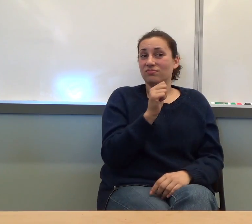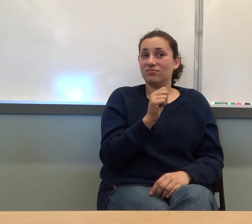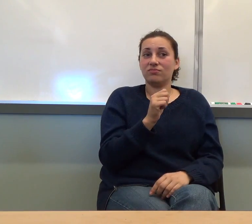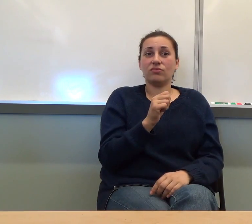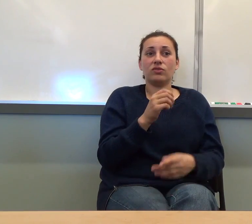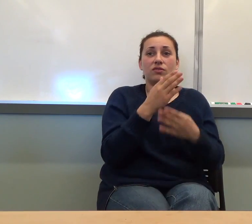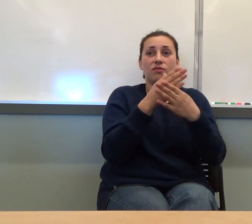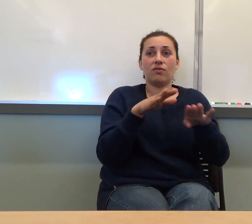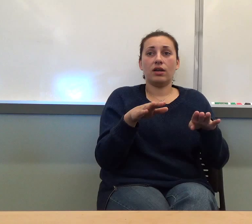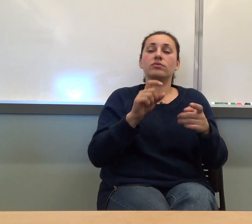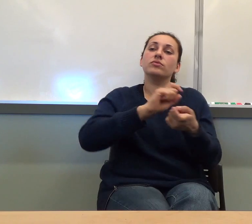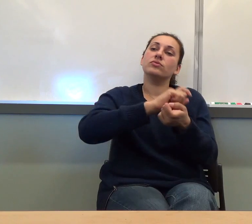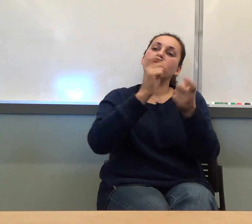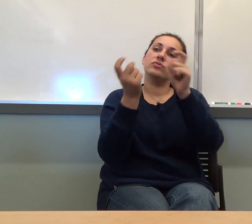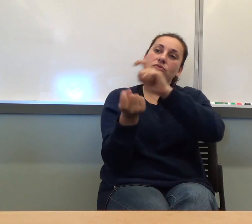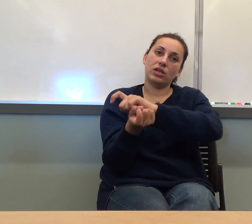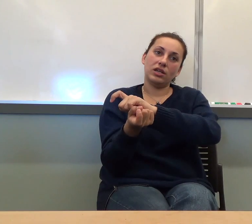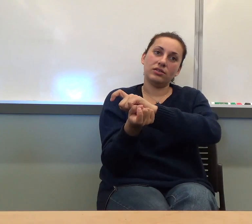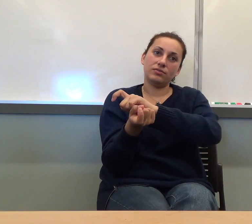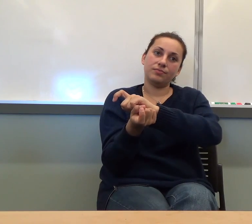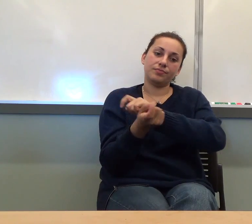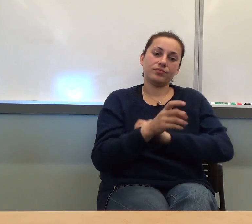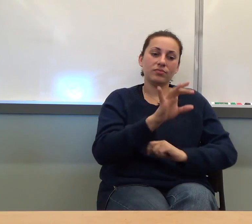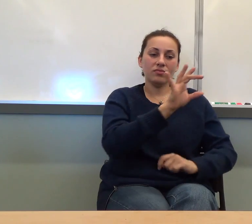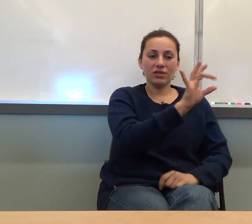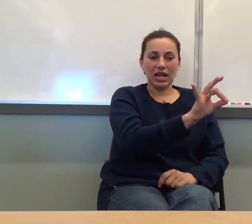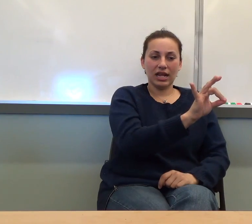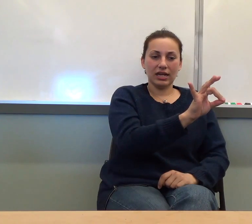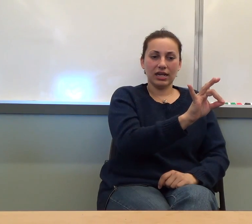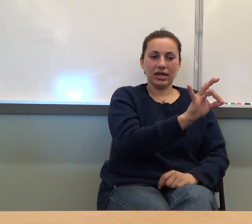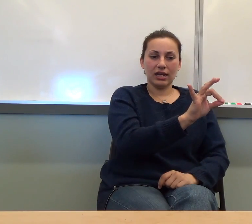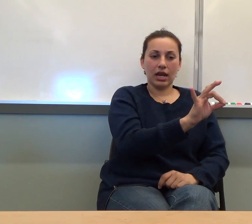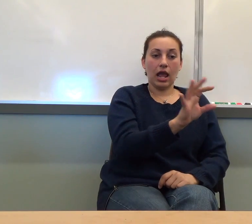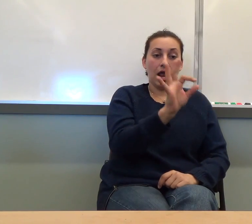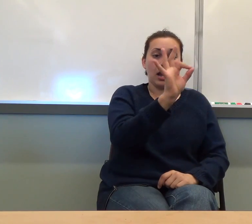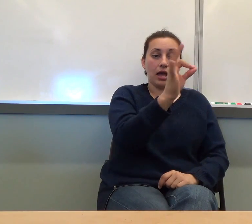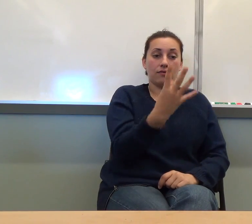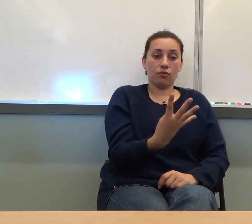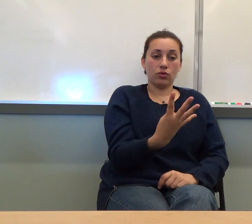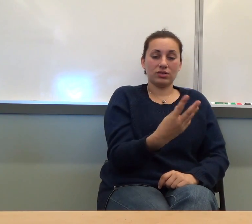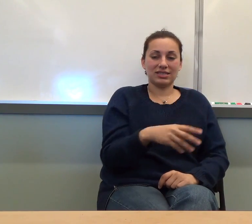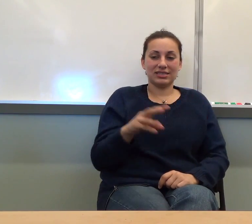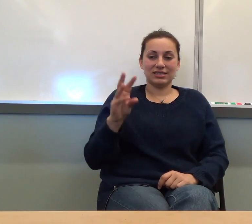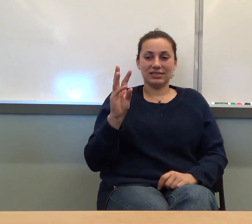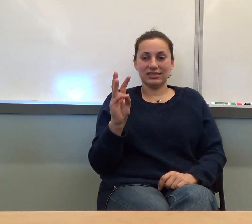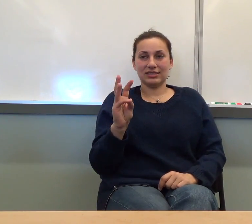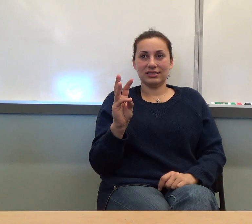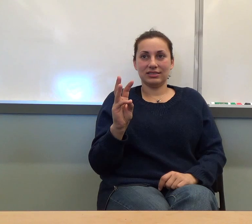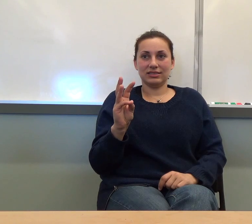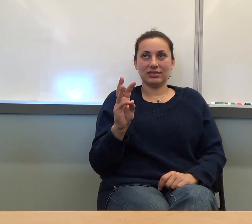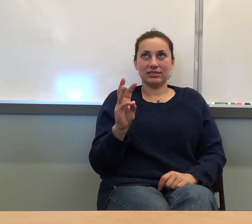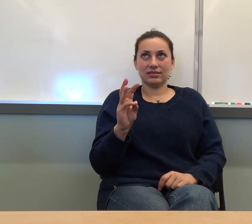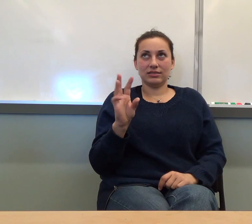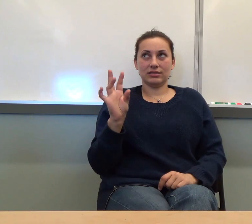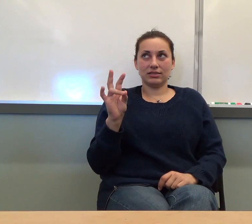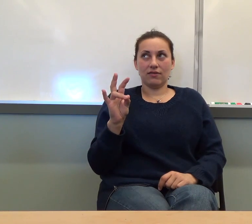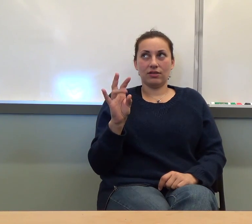impropers. 8 9/4, 6 7 halves, no? Now, that's a